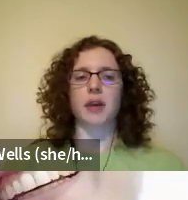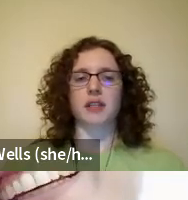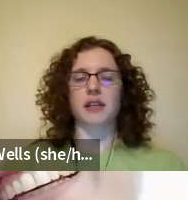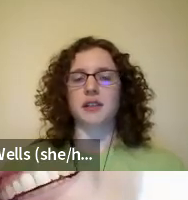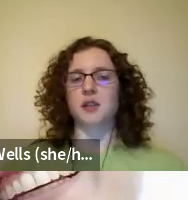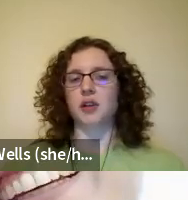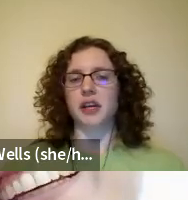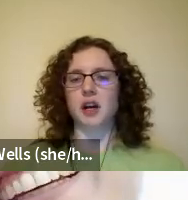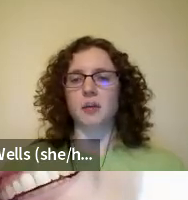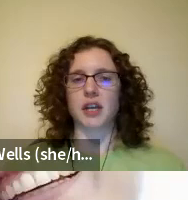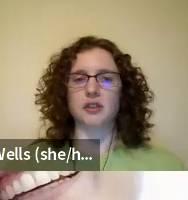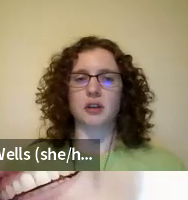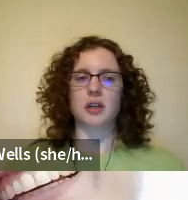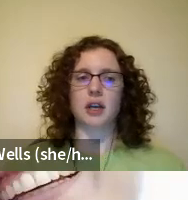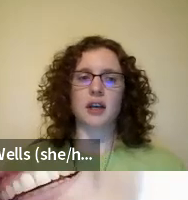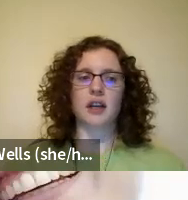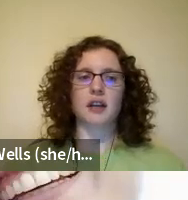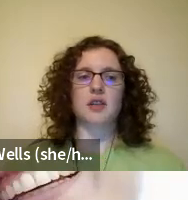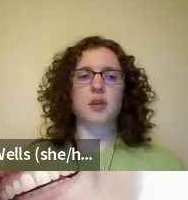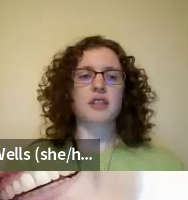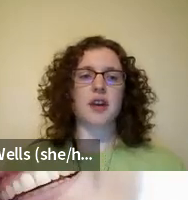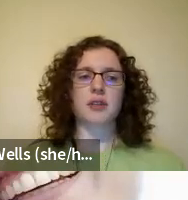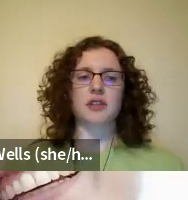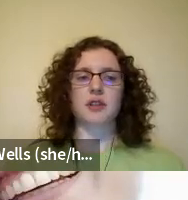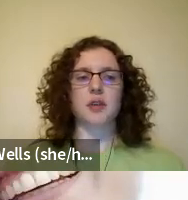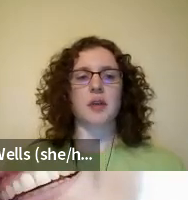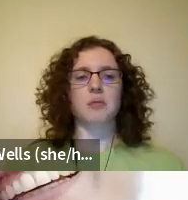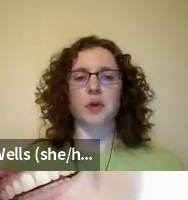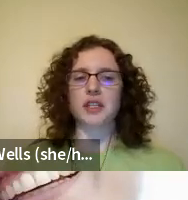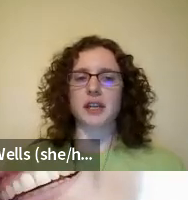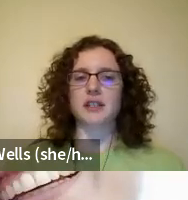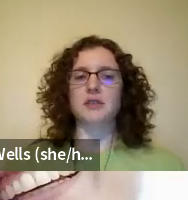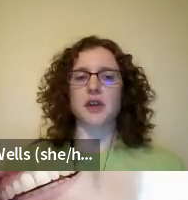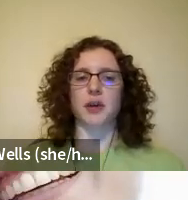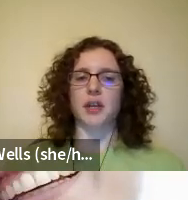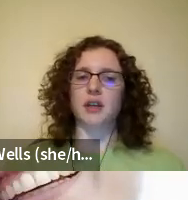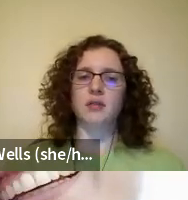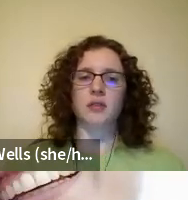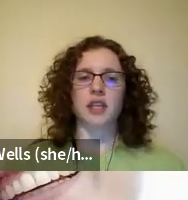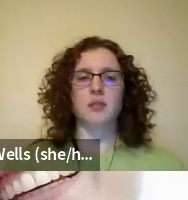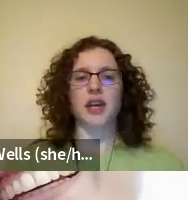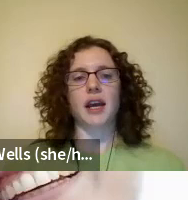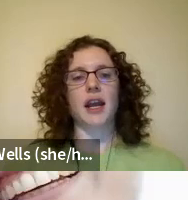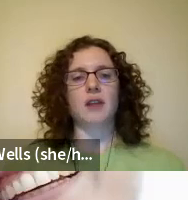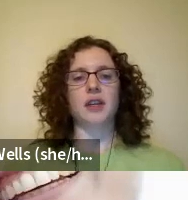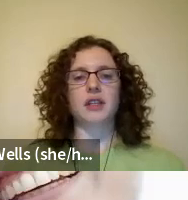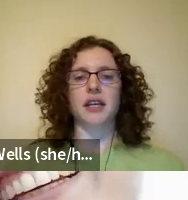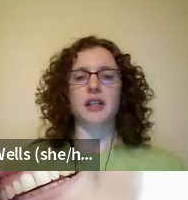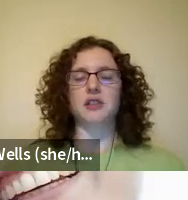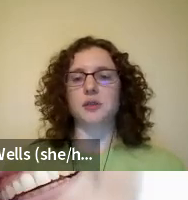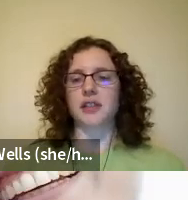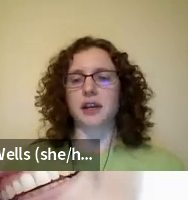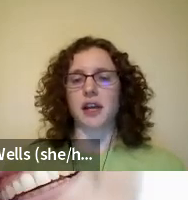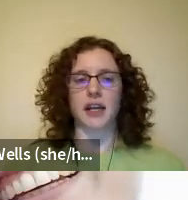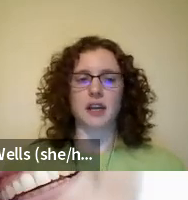not respecting his disability accommodation. His depressive episodes became more intense and frequent, and he began having